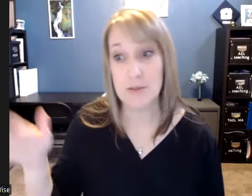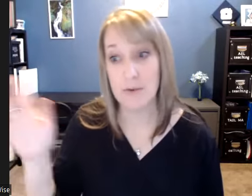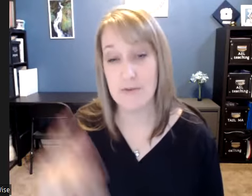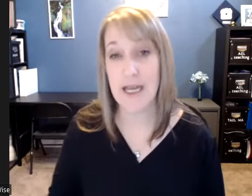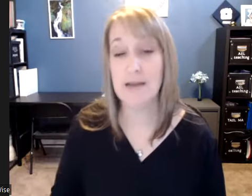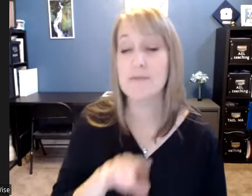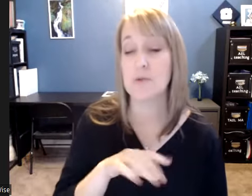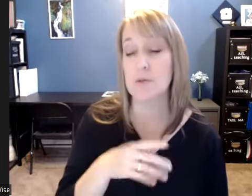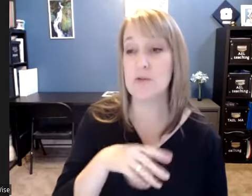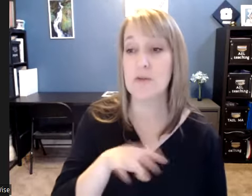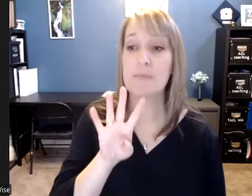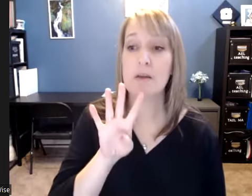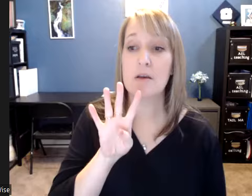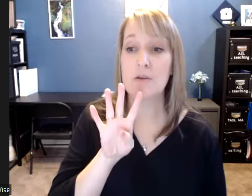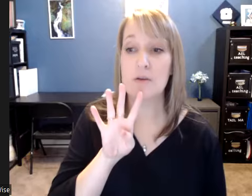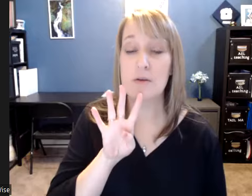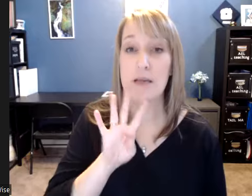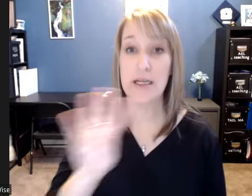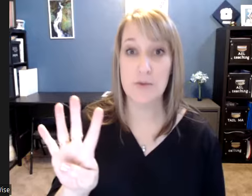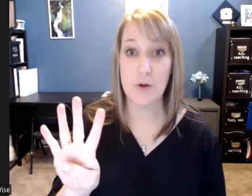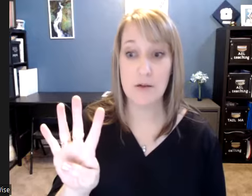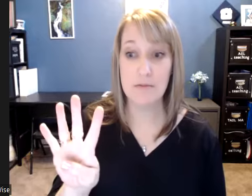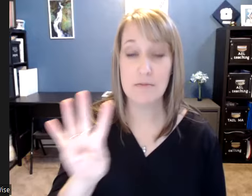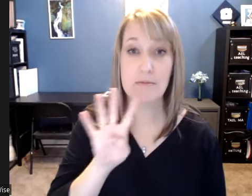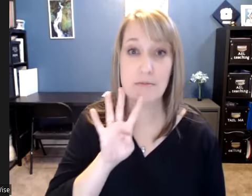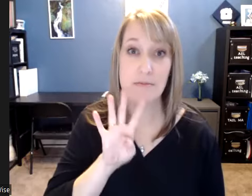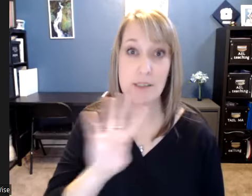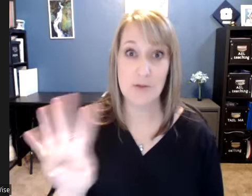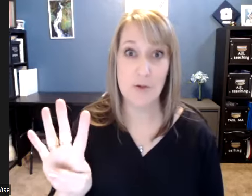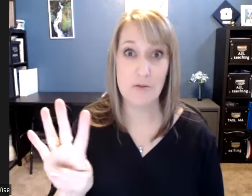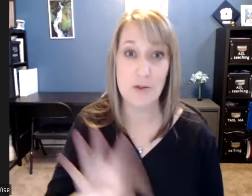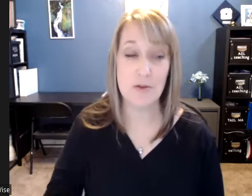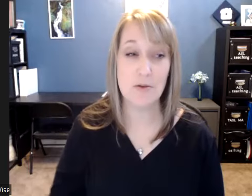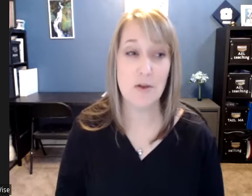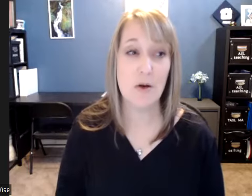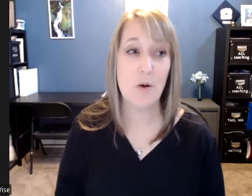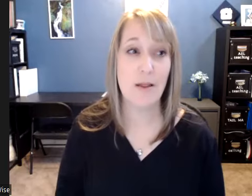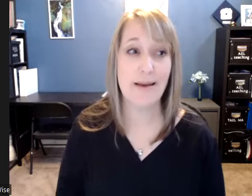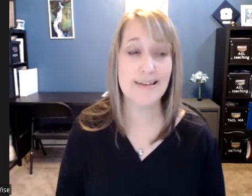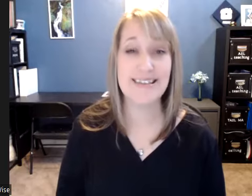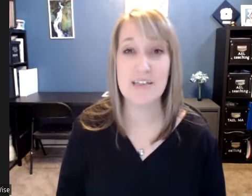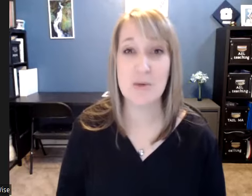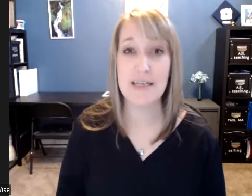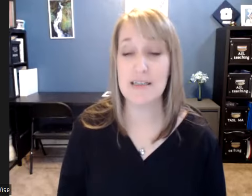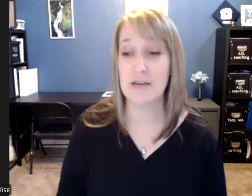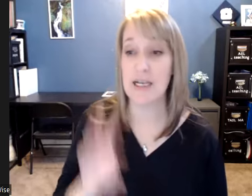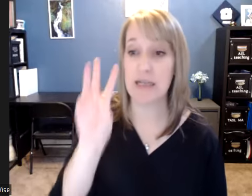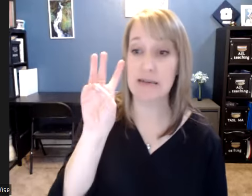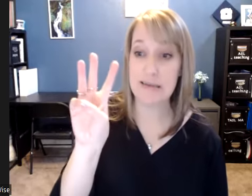above 9, or most of them, you do age 4, 4 years old. Or like 6 weeks, instead of signing